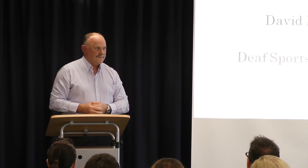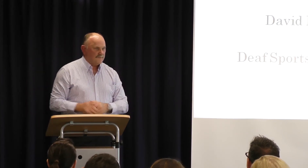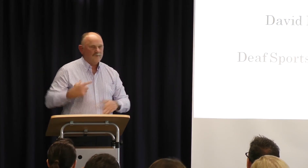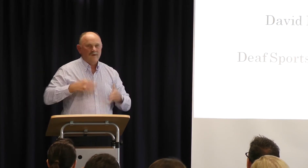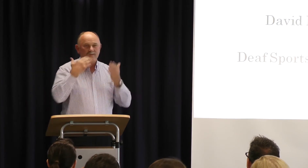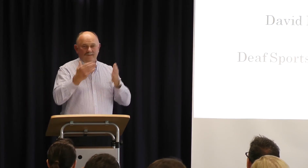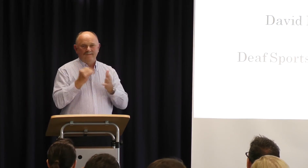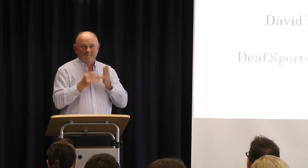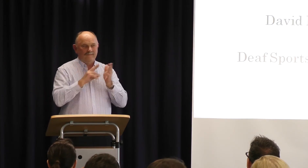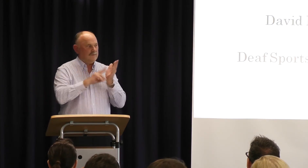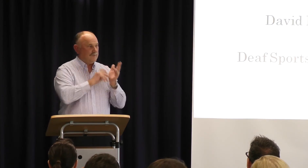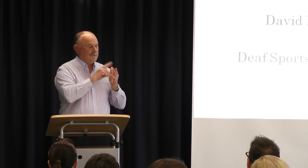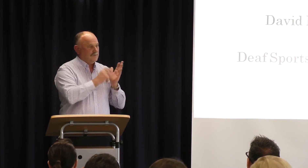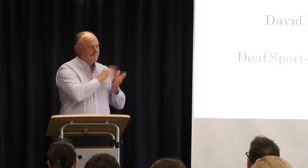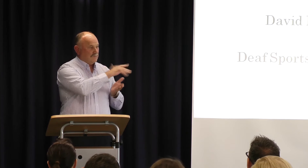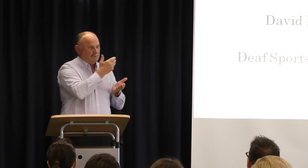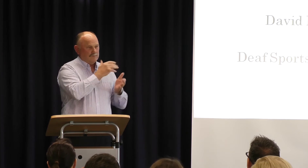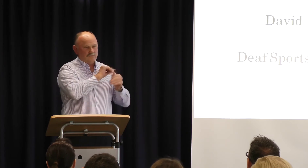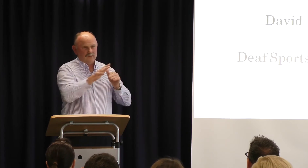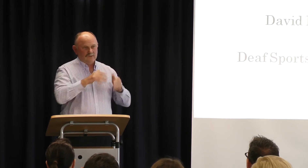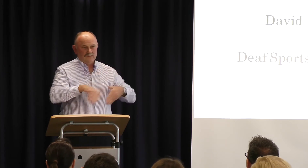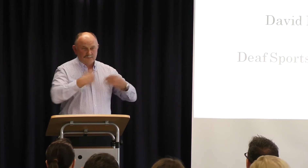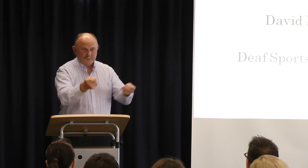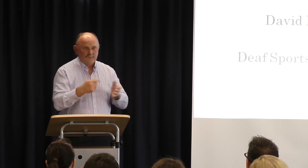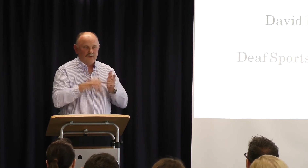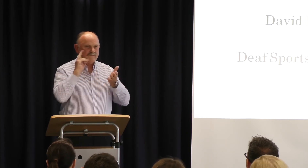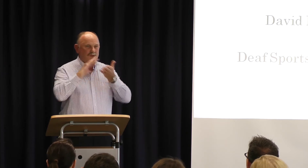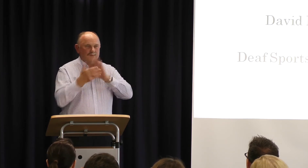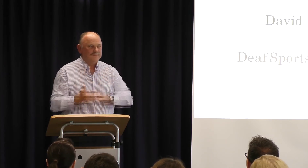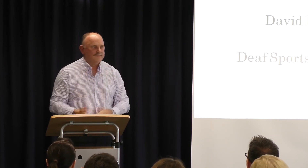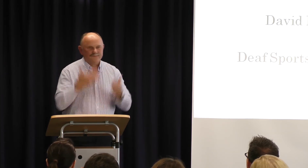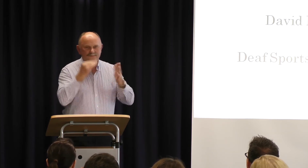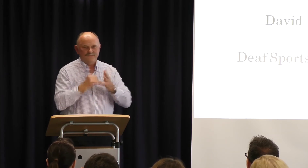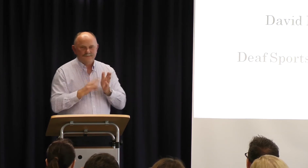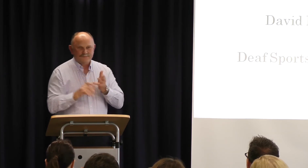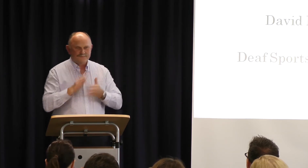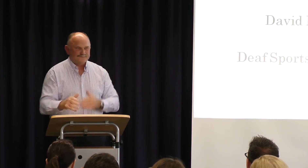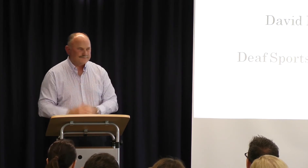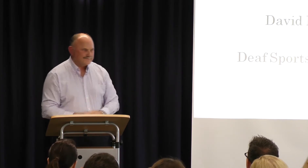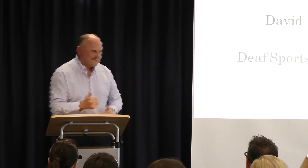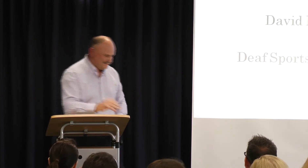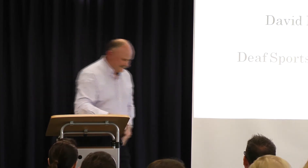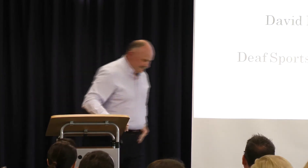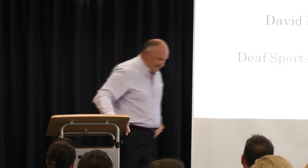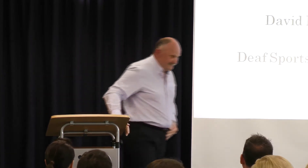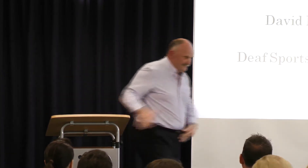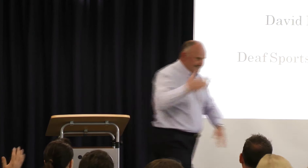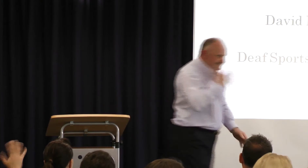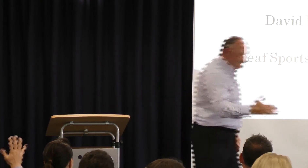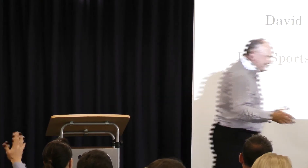community. So I would like to thank very much for his contribution to the deaf community.